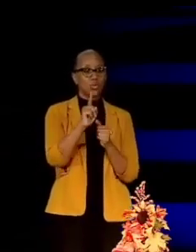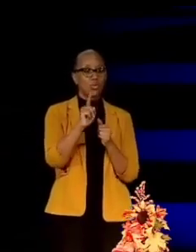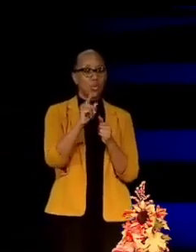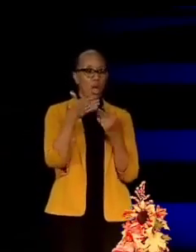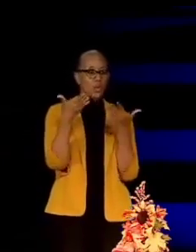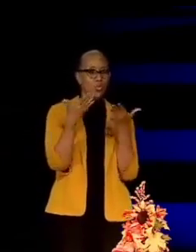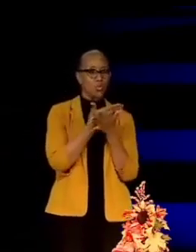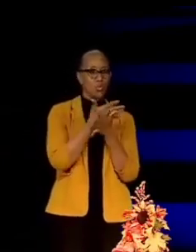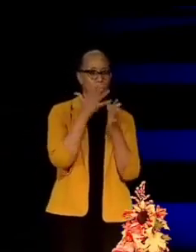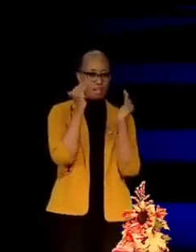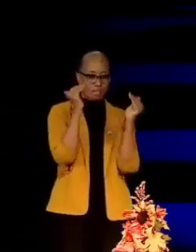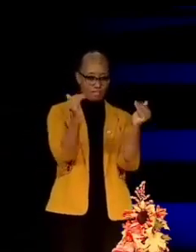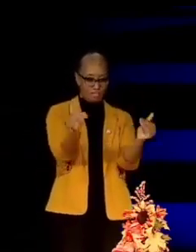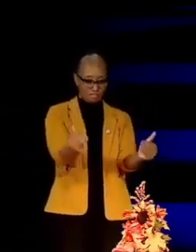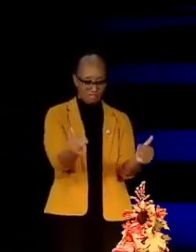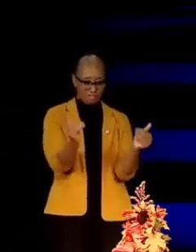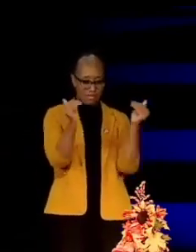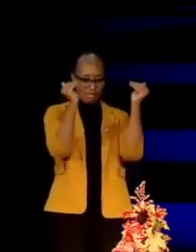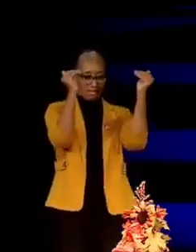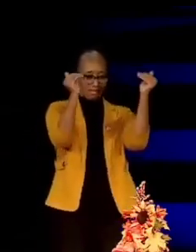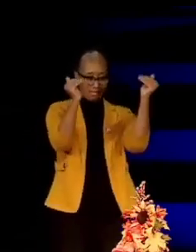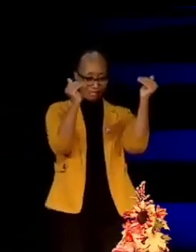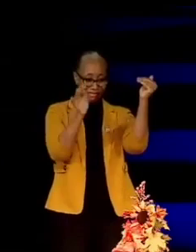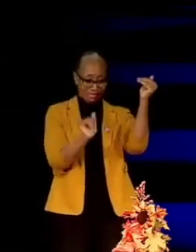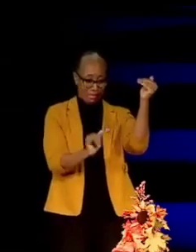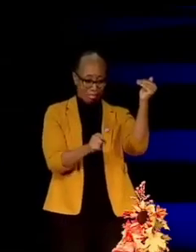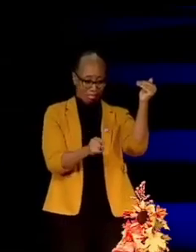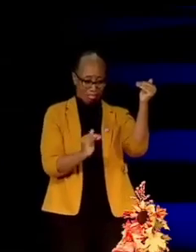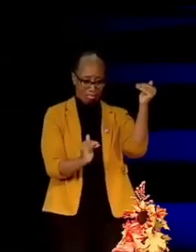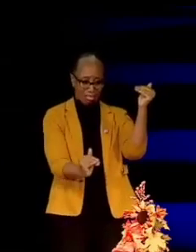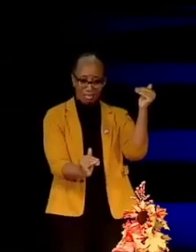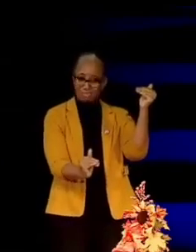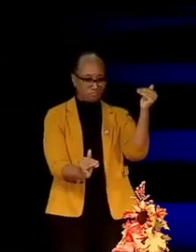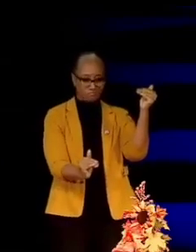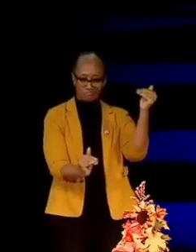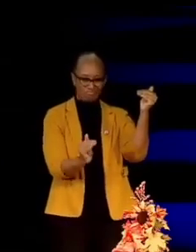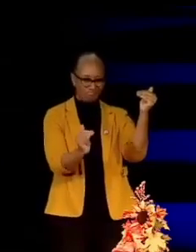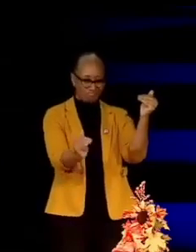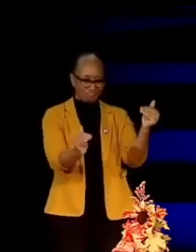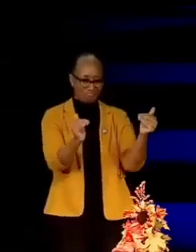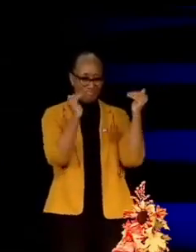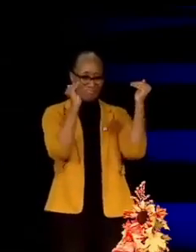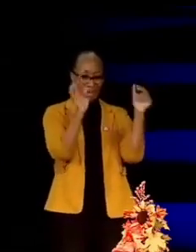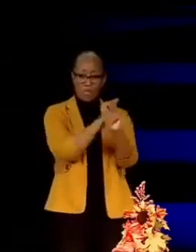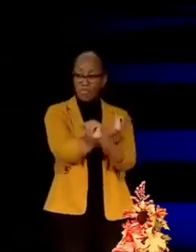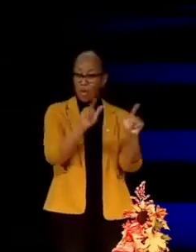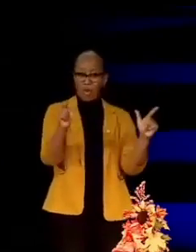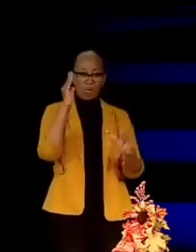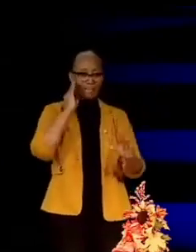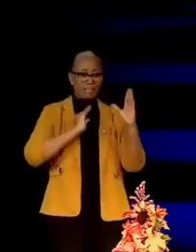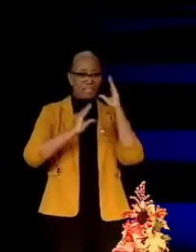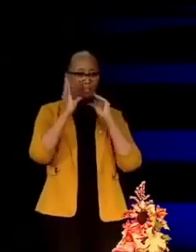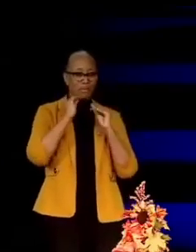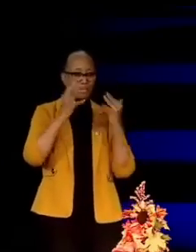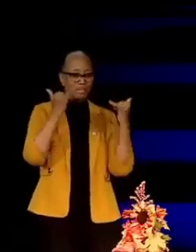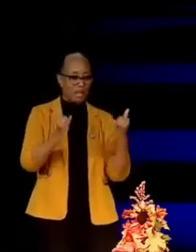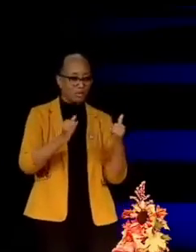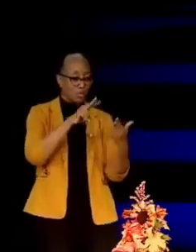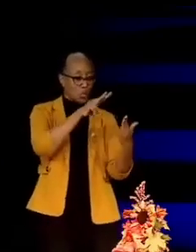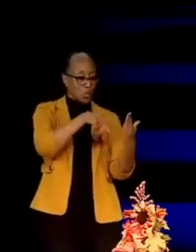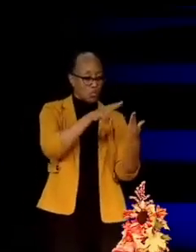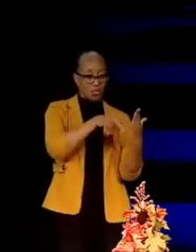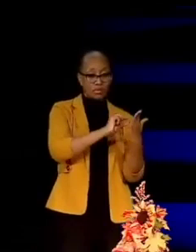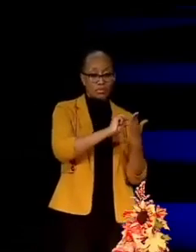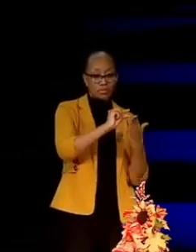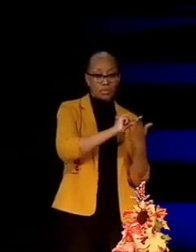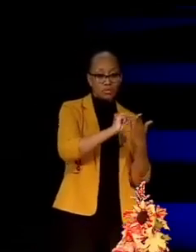in God, since we've all been through, this supernatural prayer will help us to search the scriptures